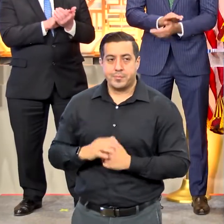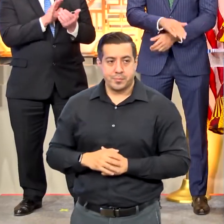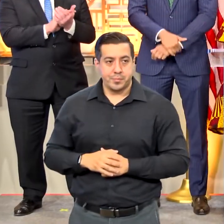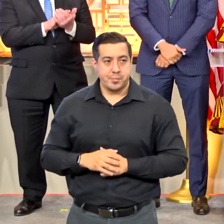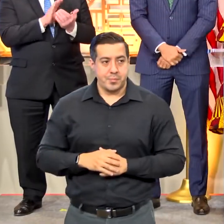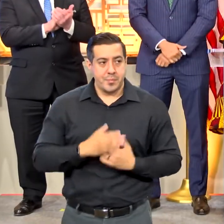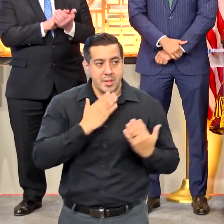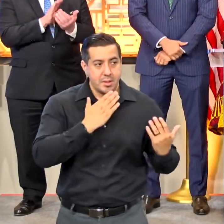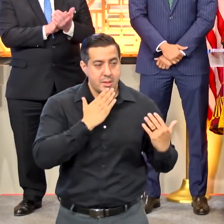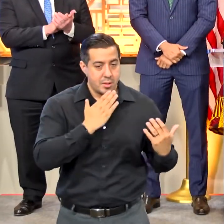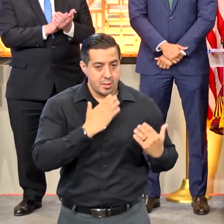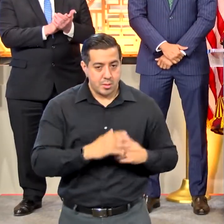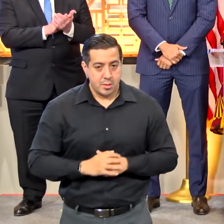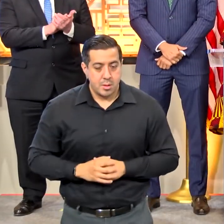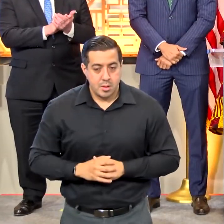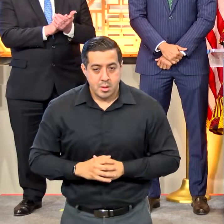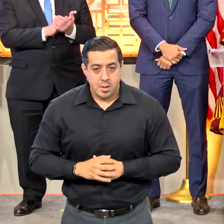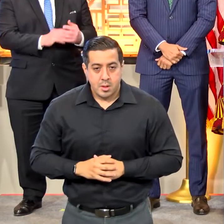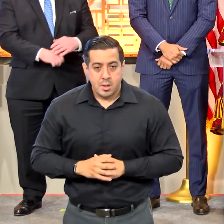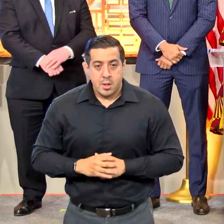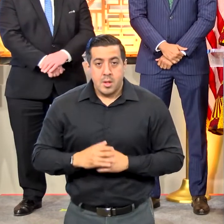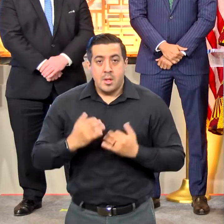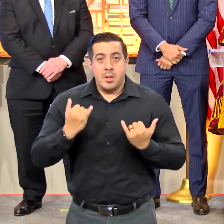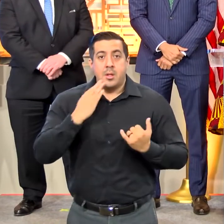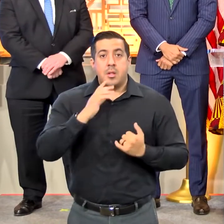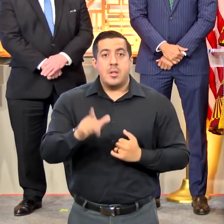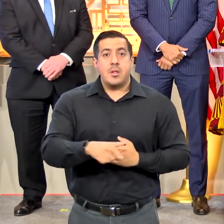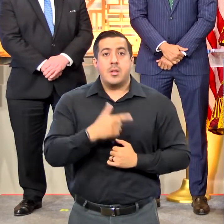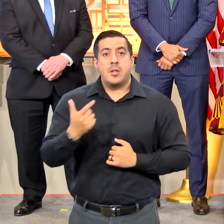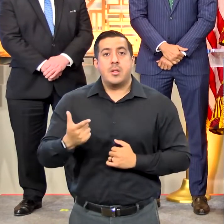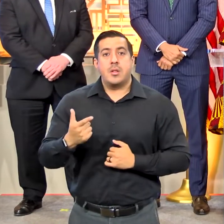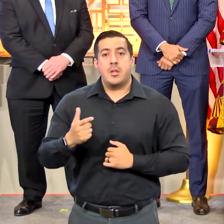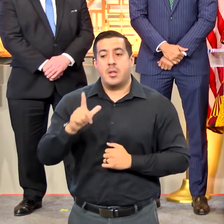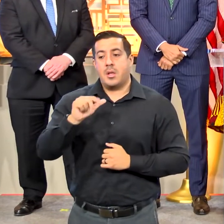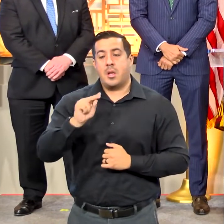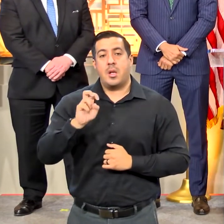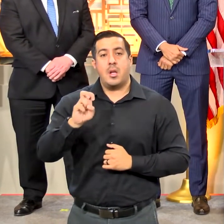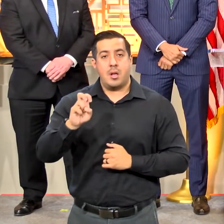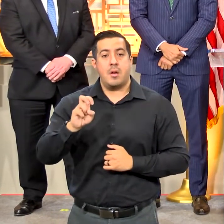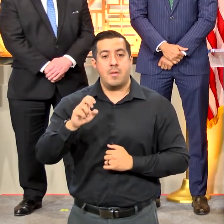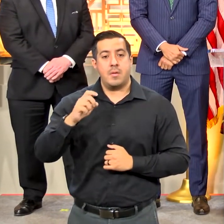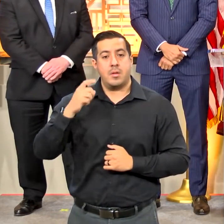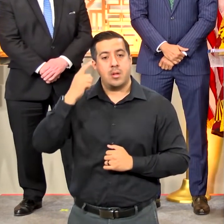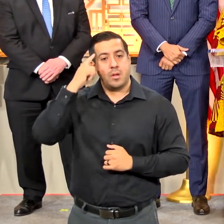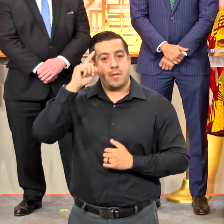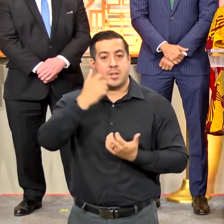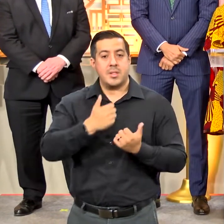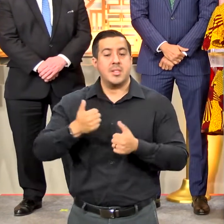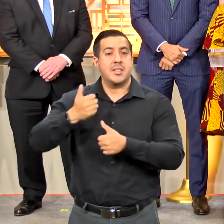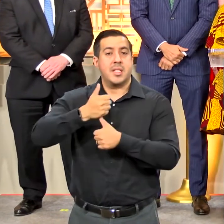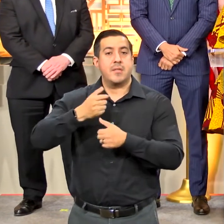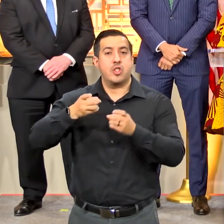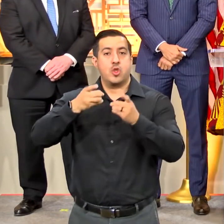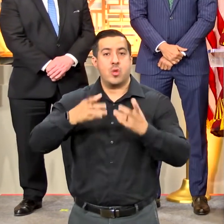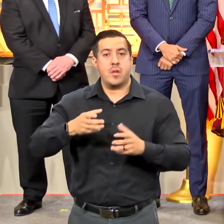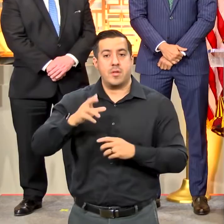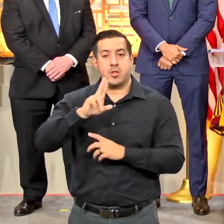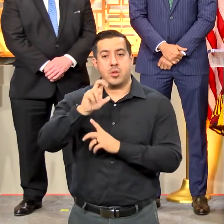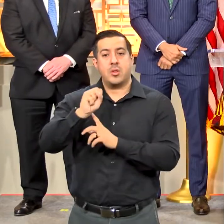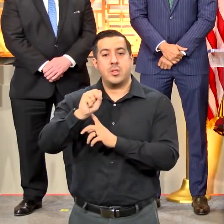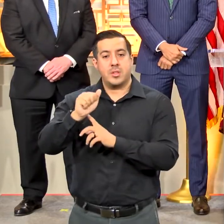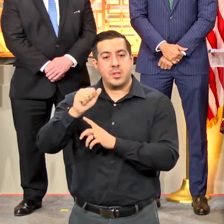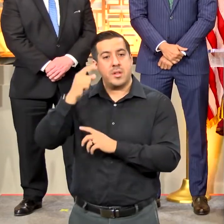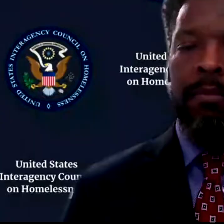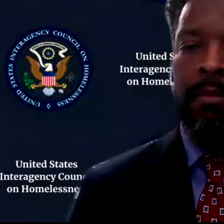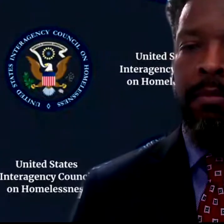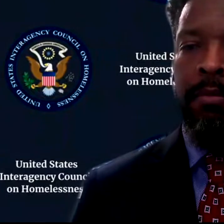Thank you, Commissioner. Let me now turn to Anthony Love, the Interim Executive Director of the United States Interagency